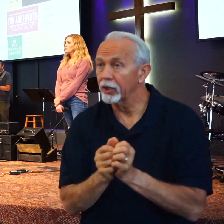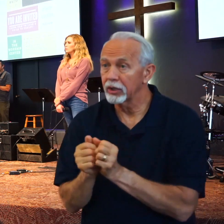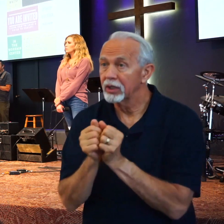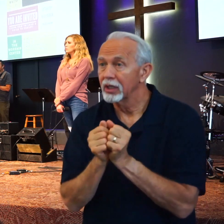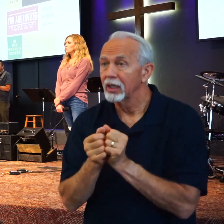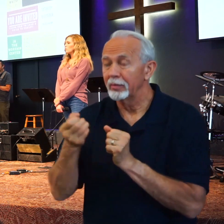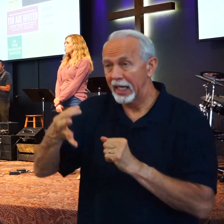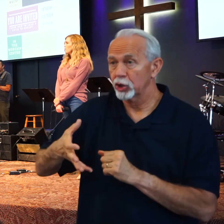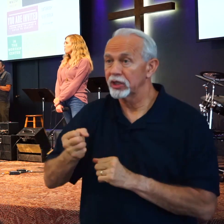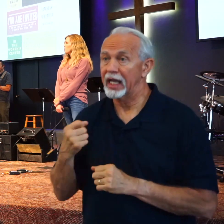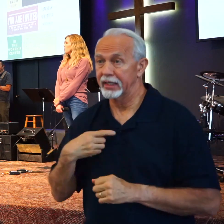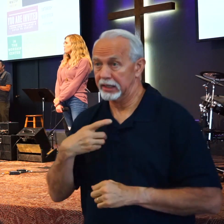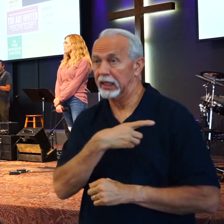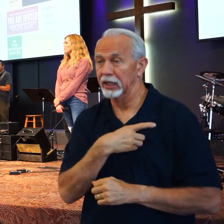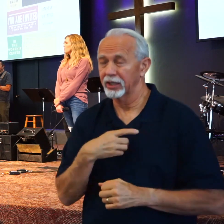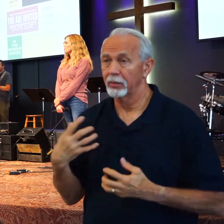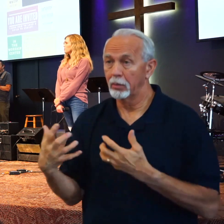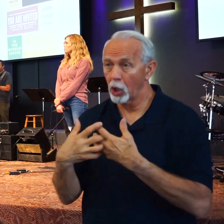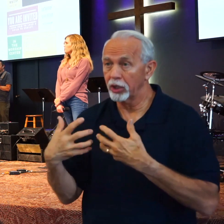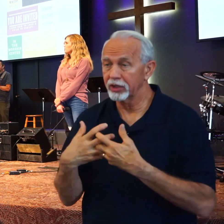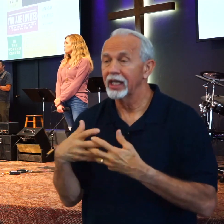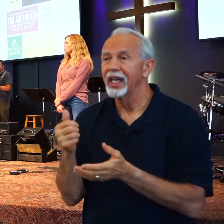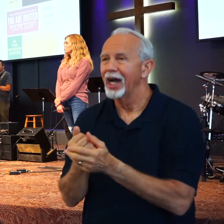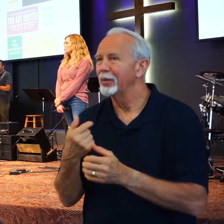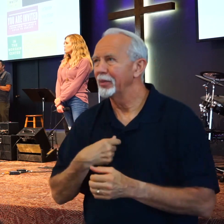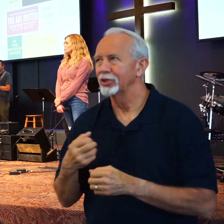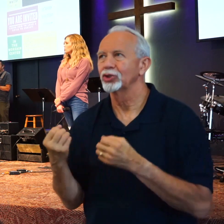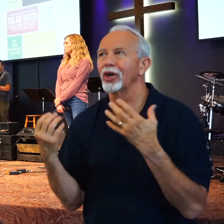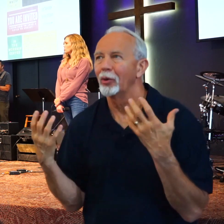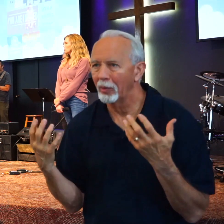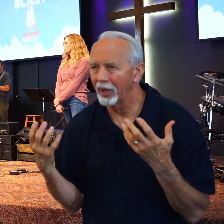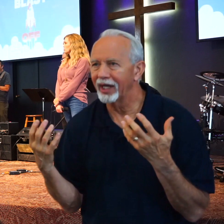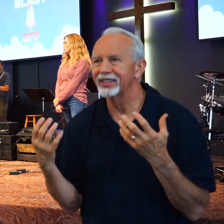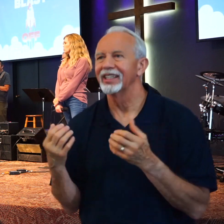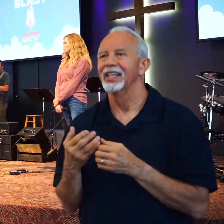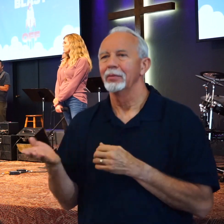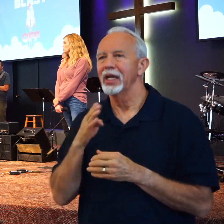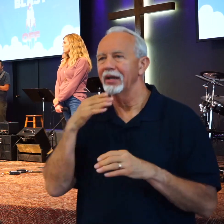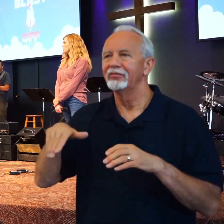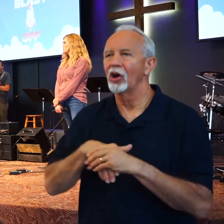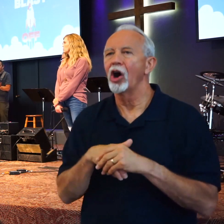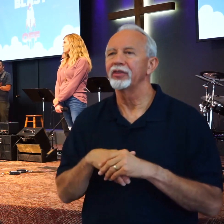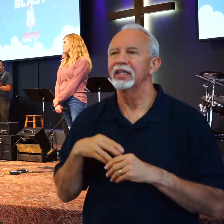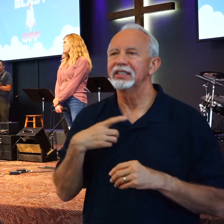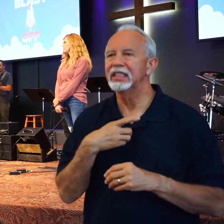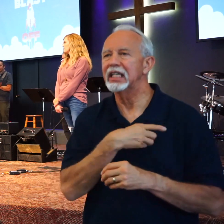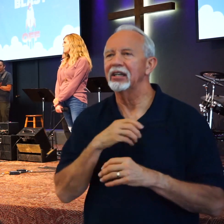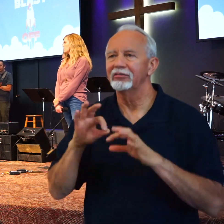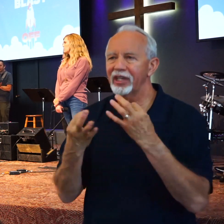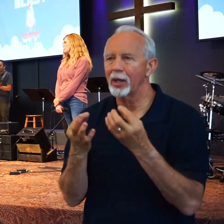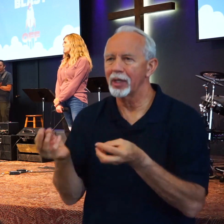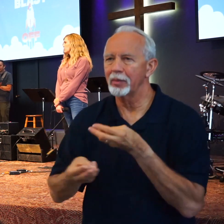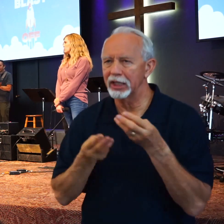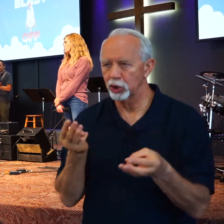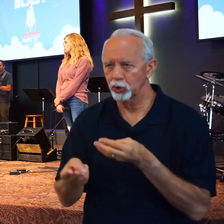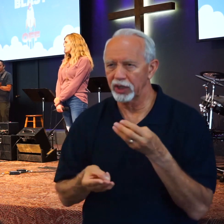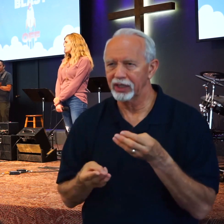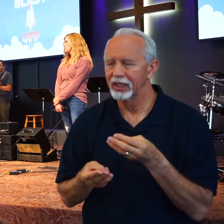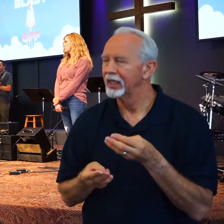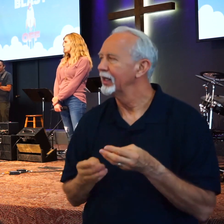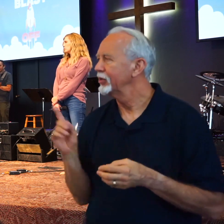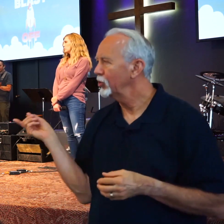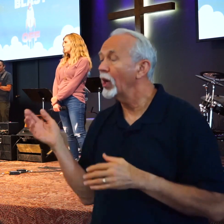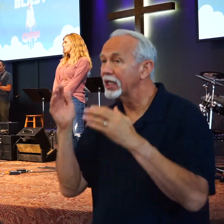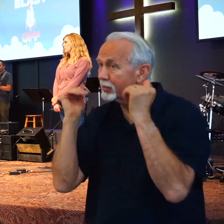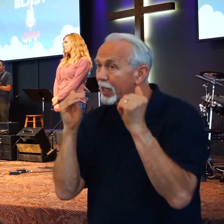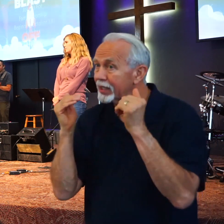the deacons, and they're helping me so much, and they're going to be involved in deacon family ministry, so go ahead and be